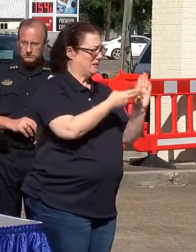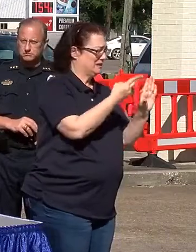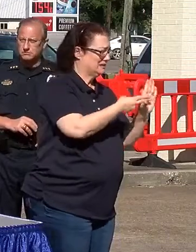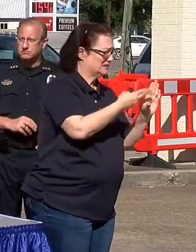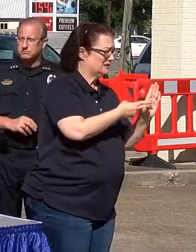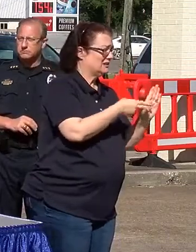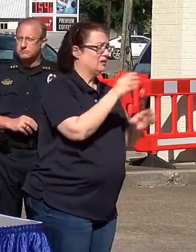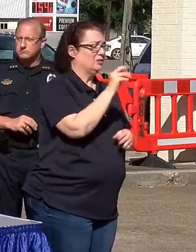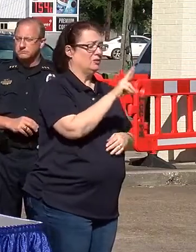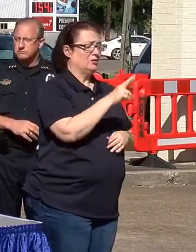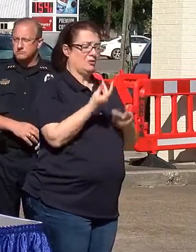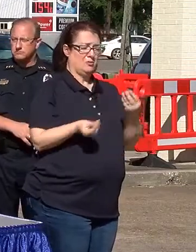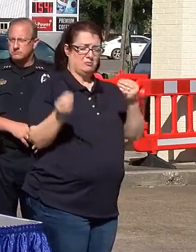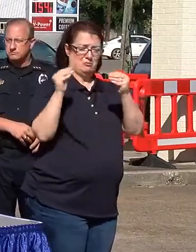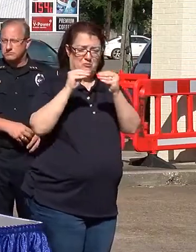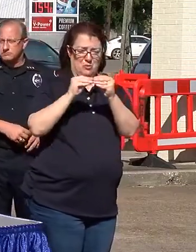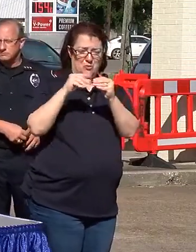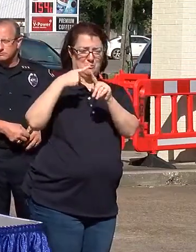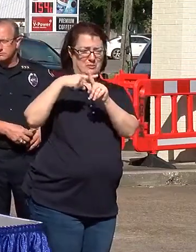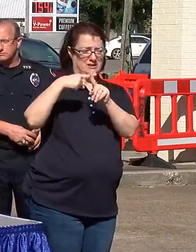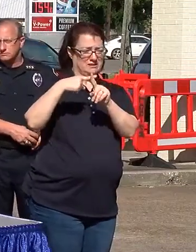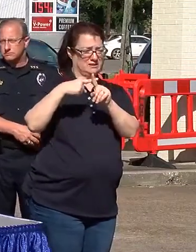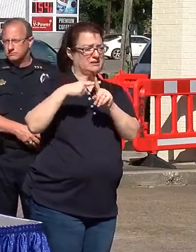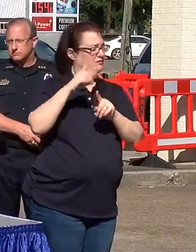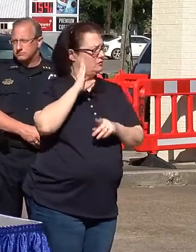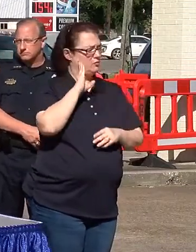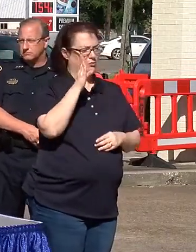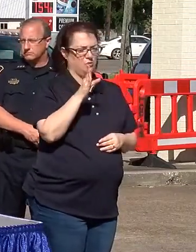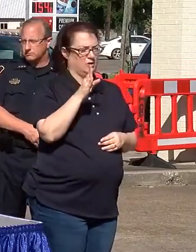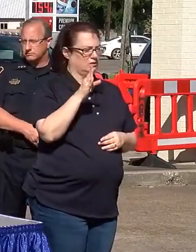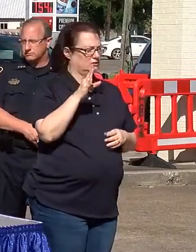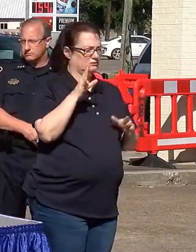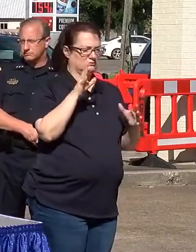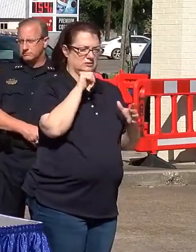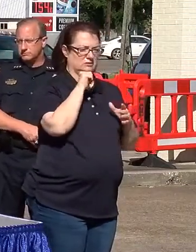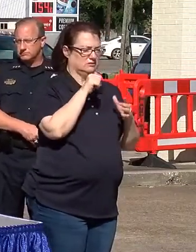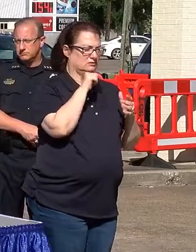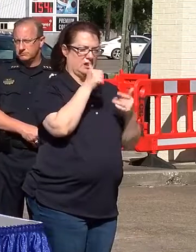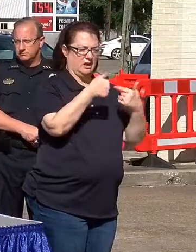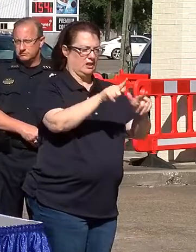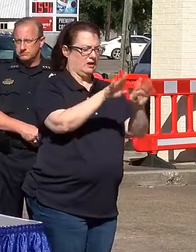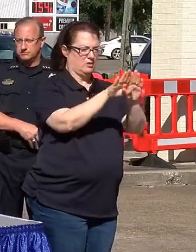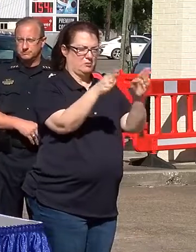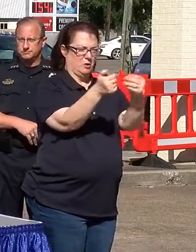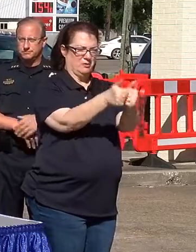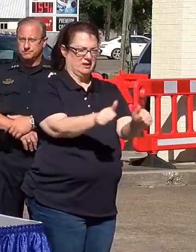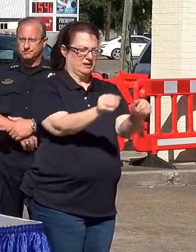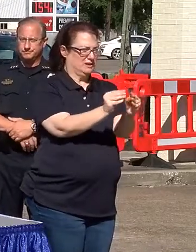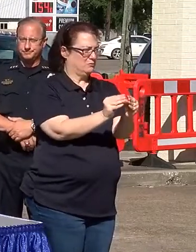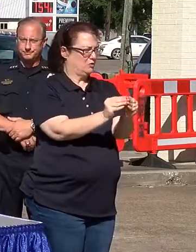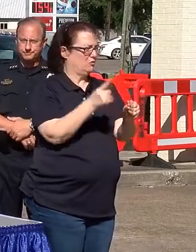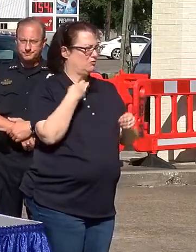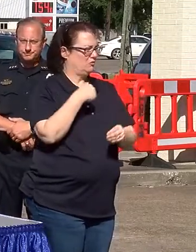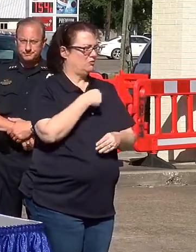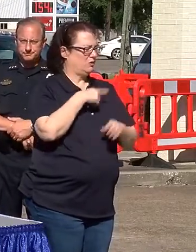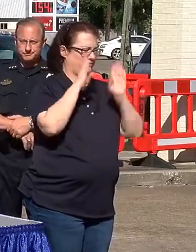reported cases of COVID-19. We take the health and safety of our people extremely